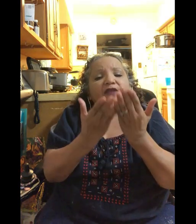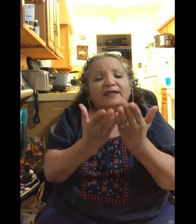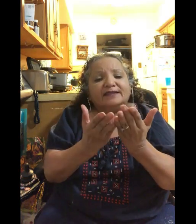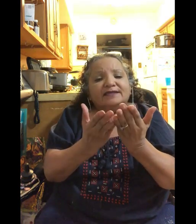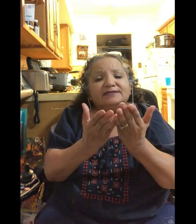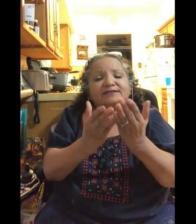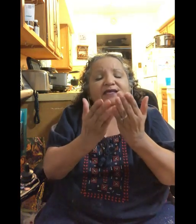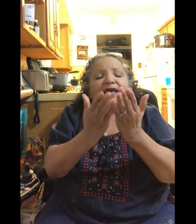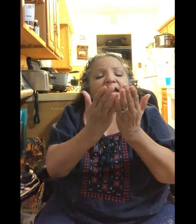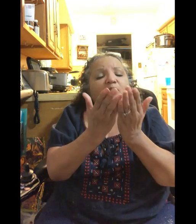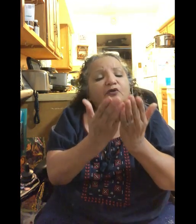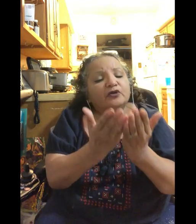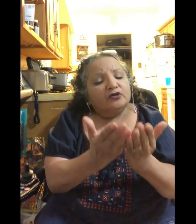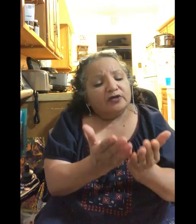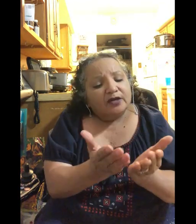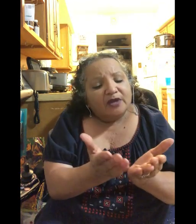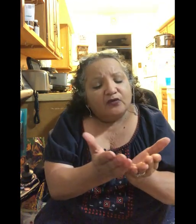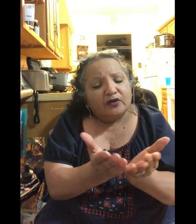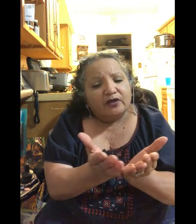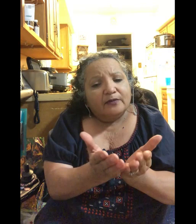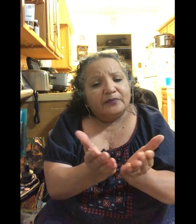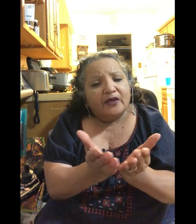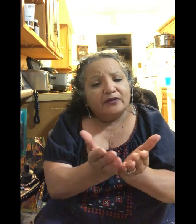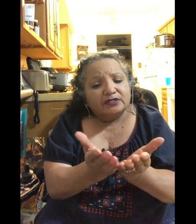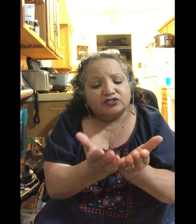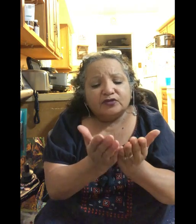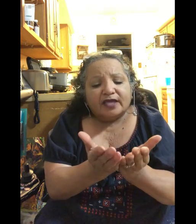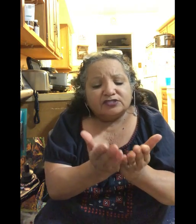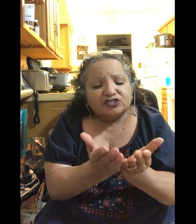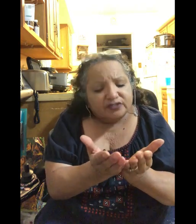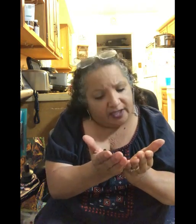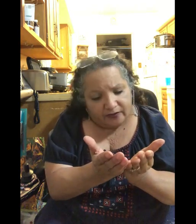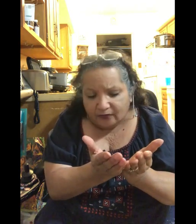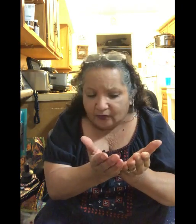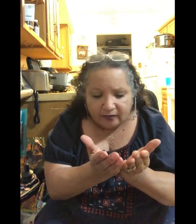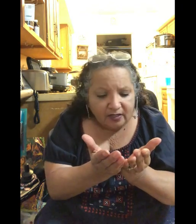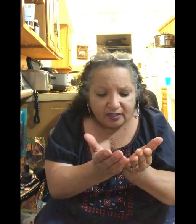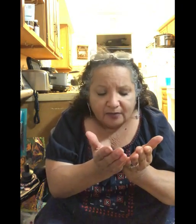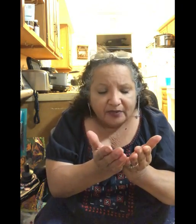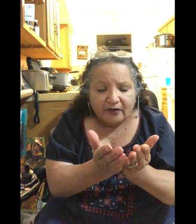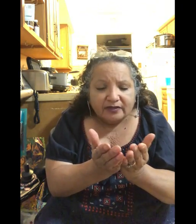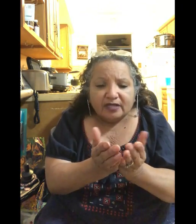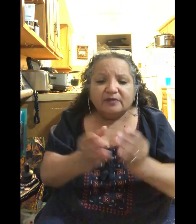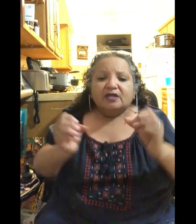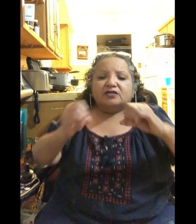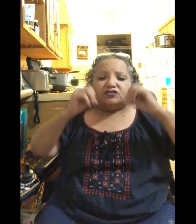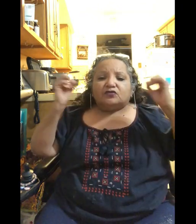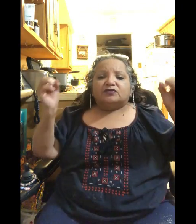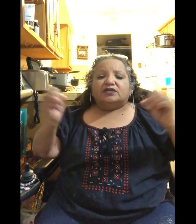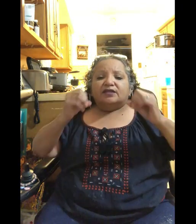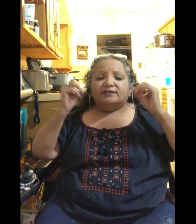like this, and we're gonna look at them like we're comparing the two hands together. We're comparing them. So